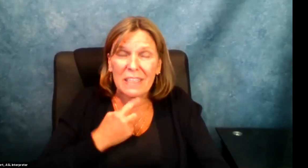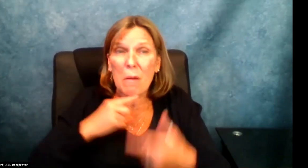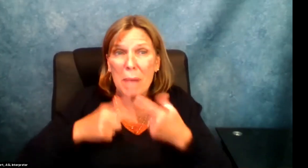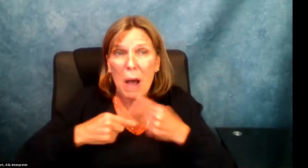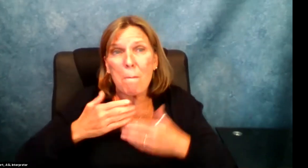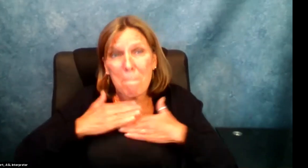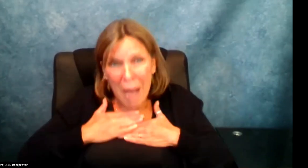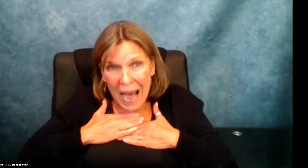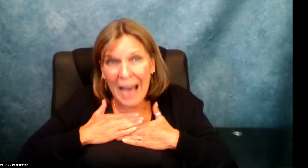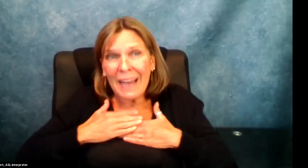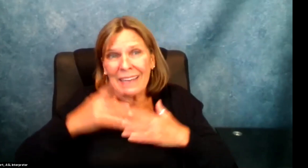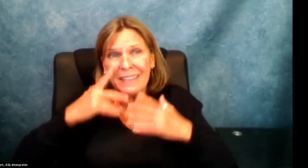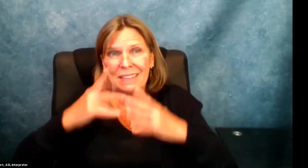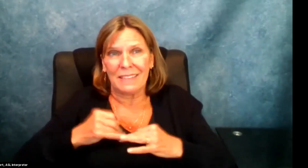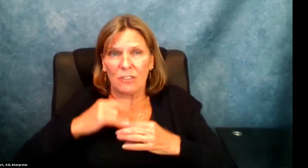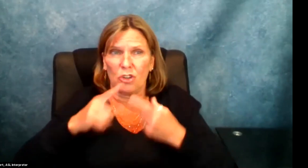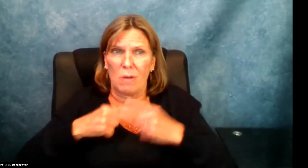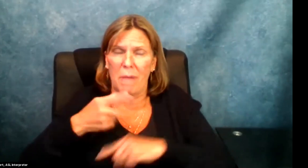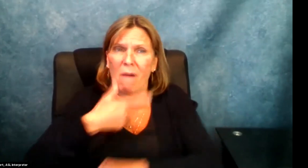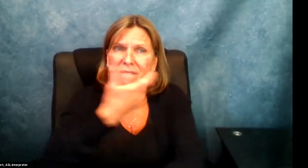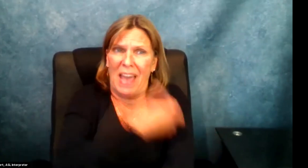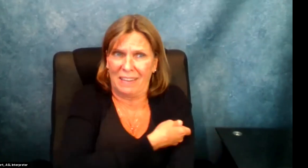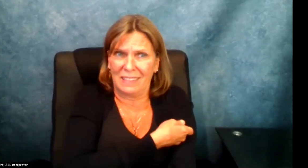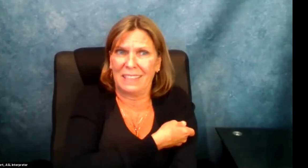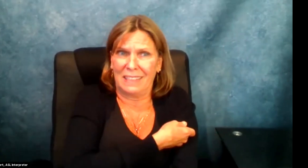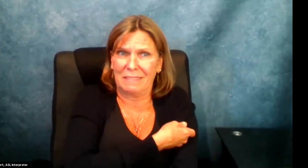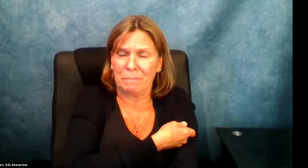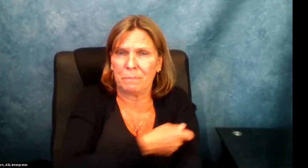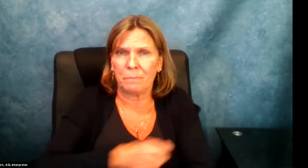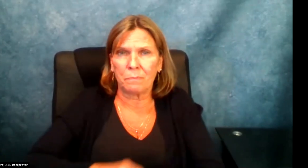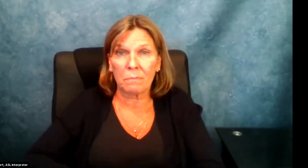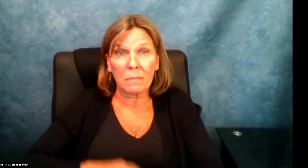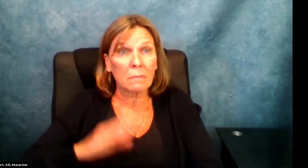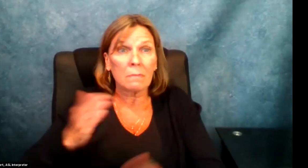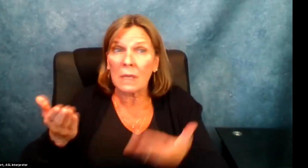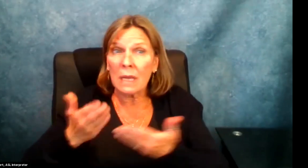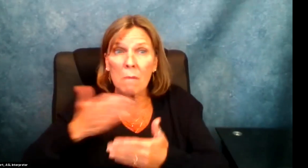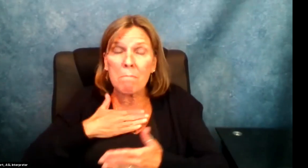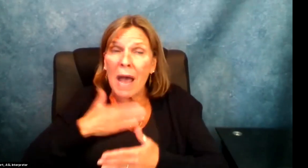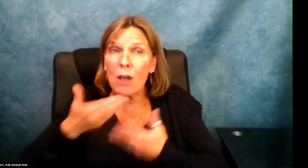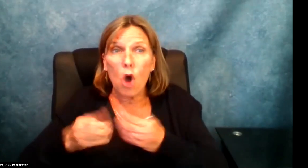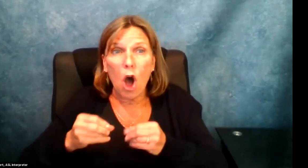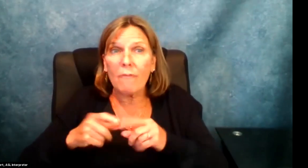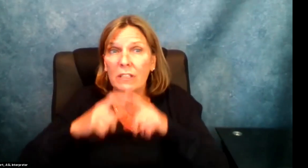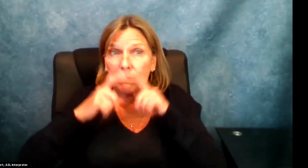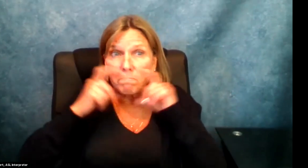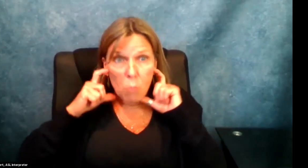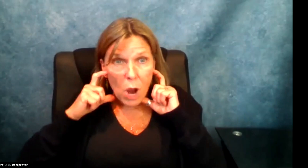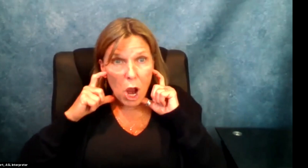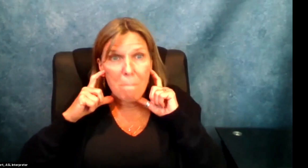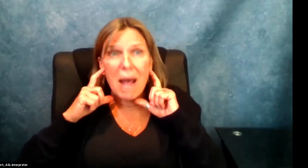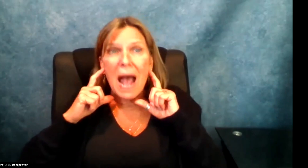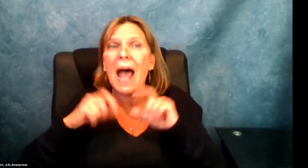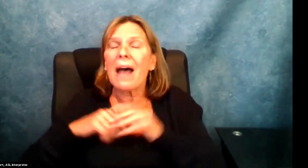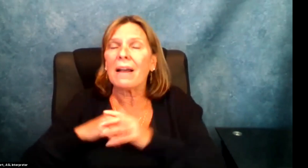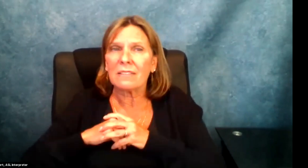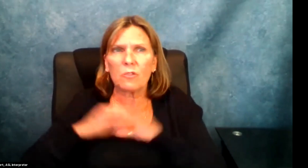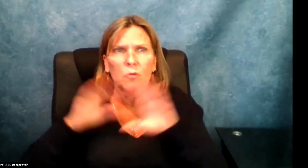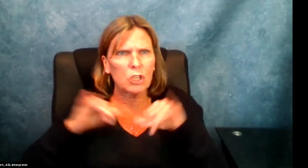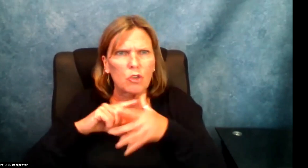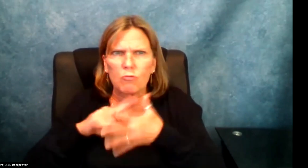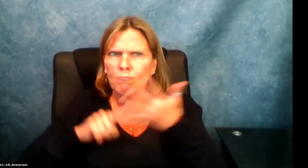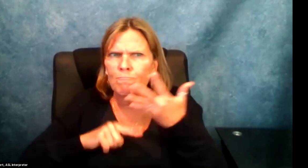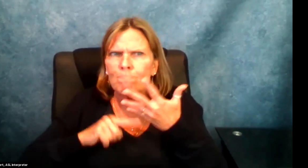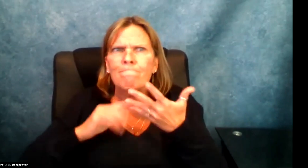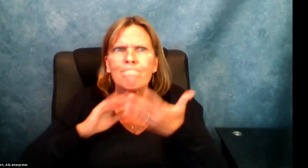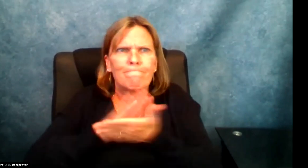vaccination, and here in our office, we've been wearing masks and doing all the things that we really feel are important in preventing spread.